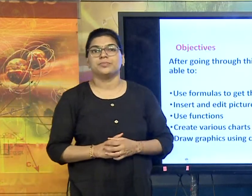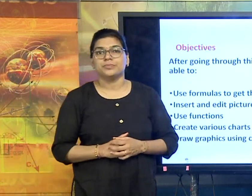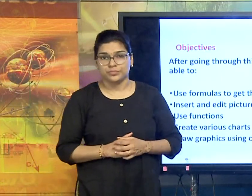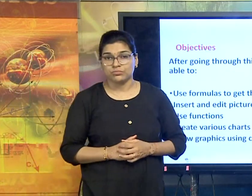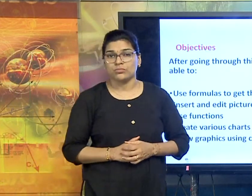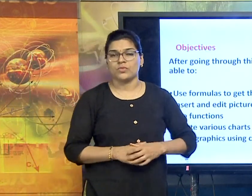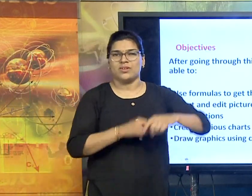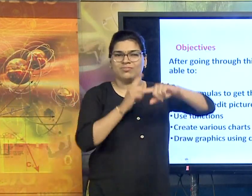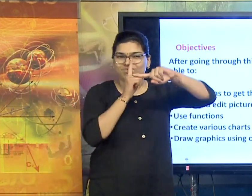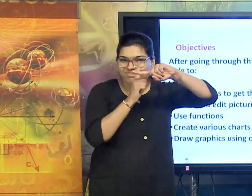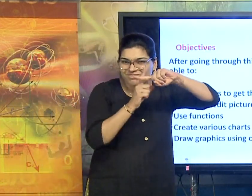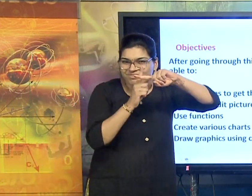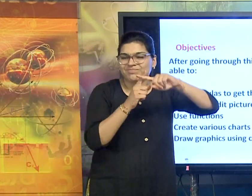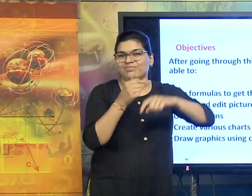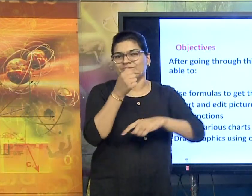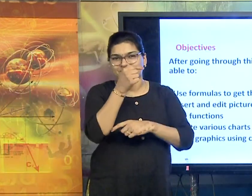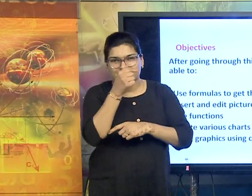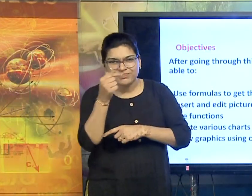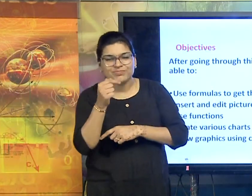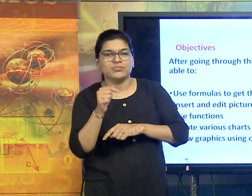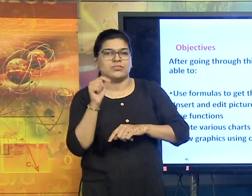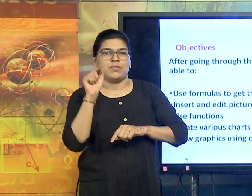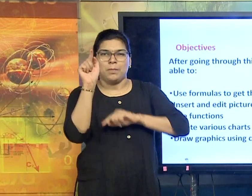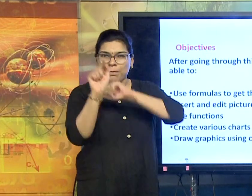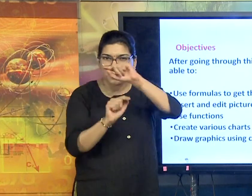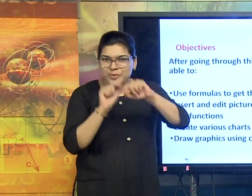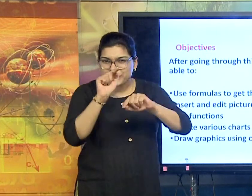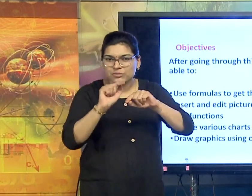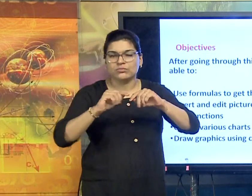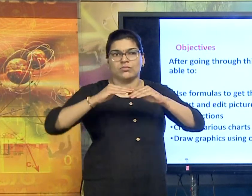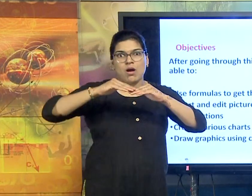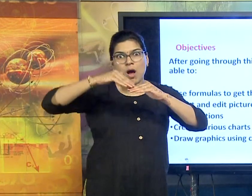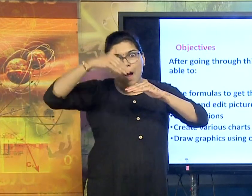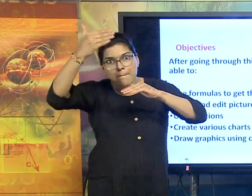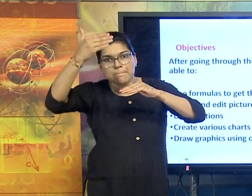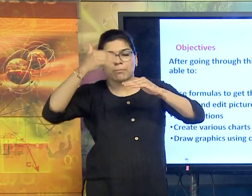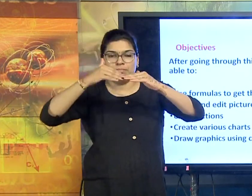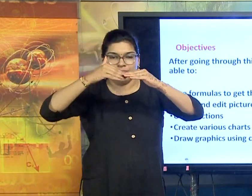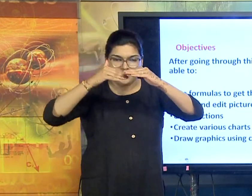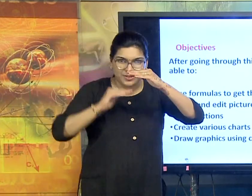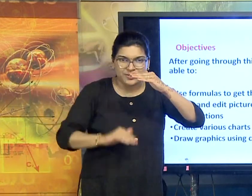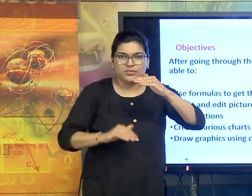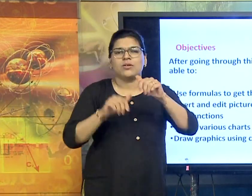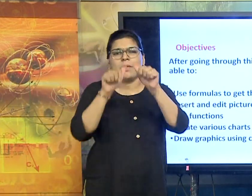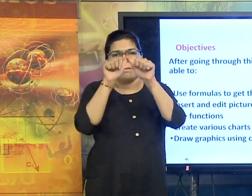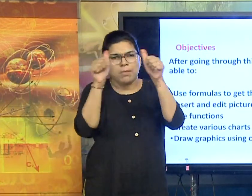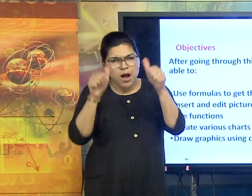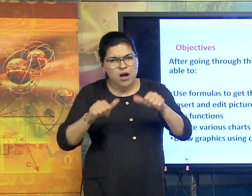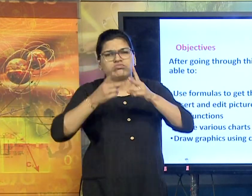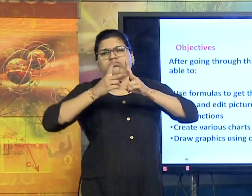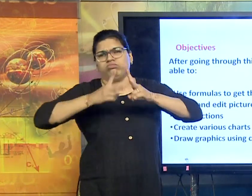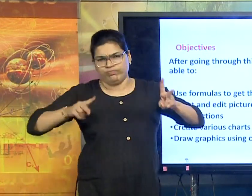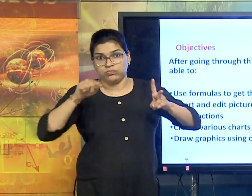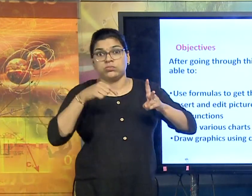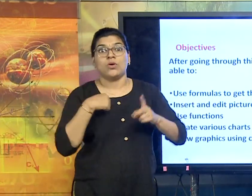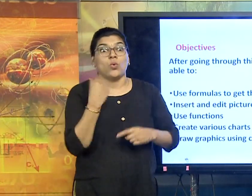The next objective is we will be able to use functions. Like there are